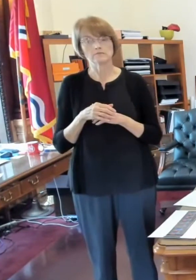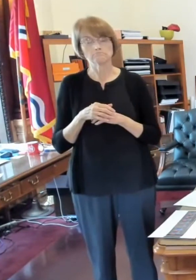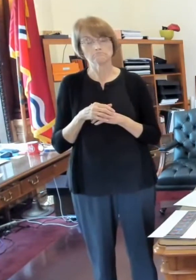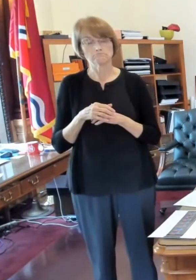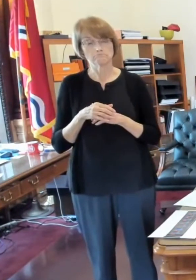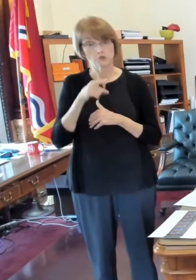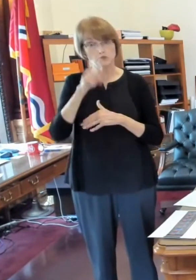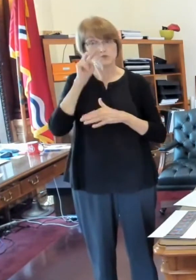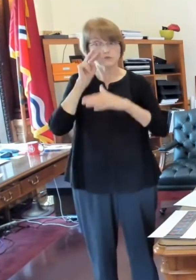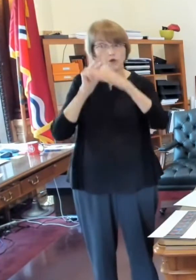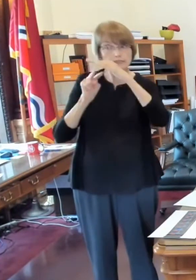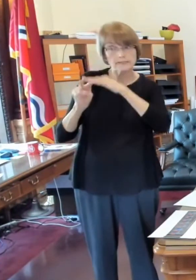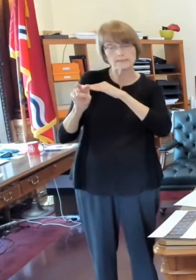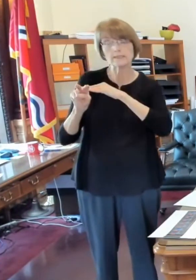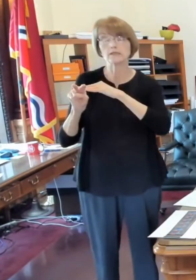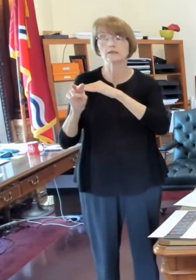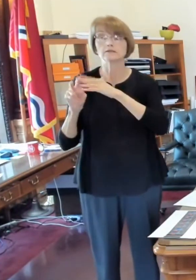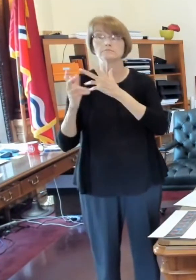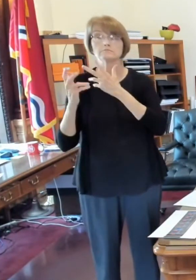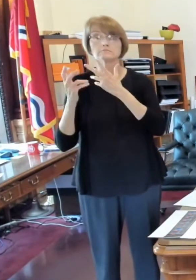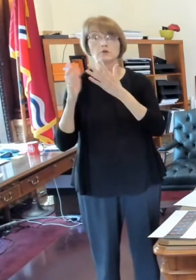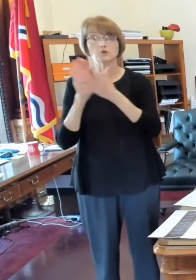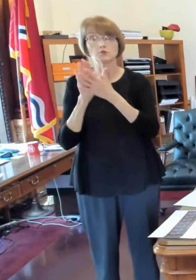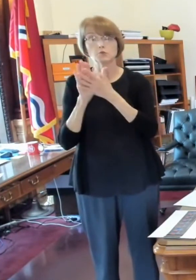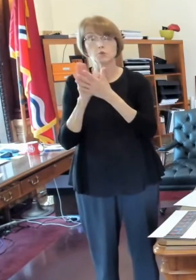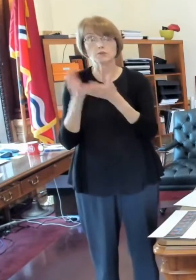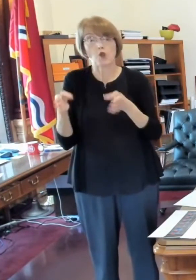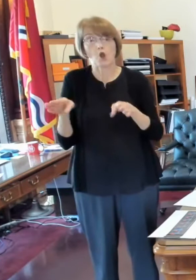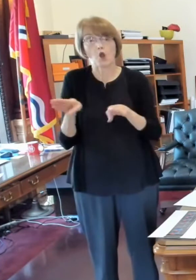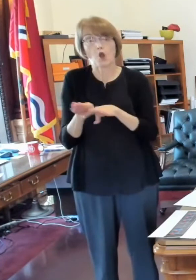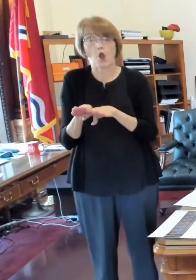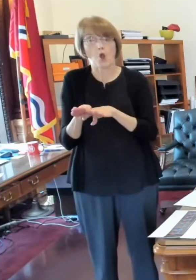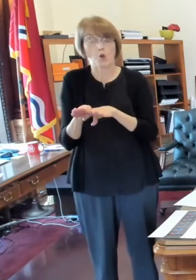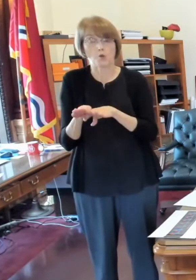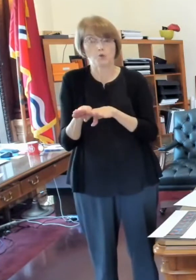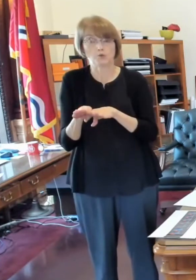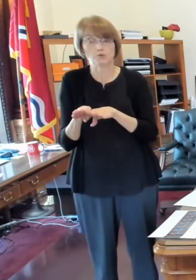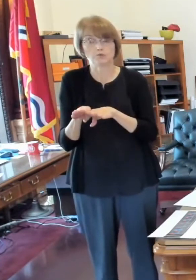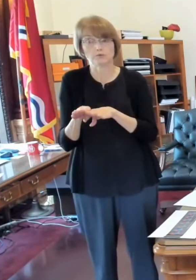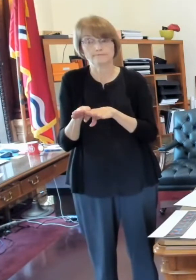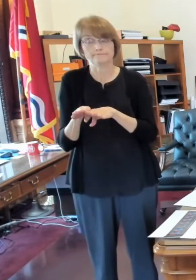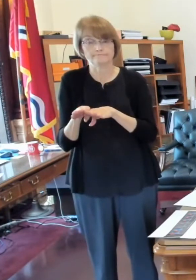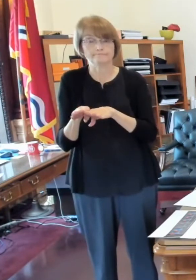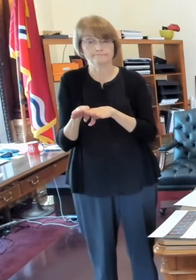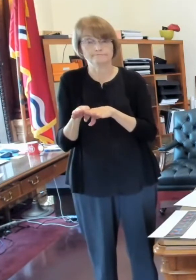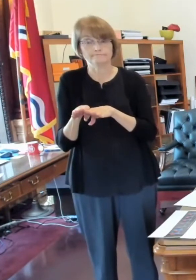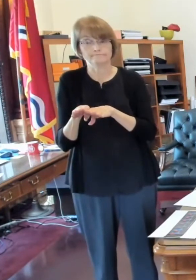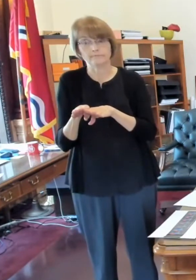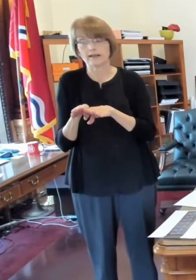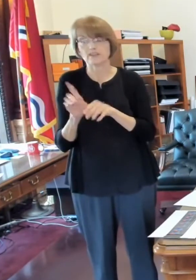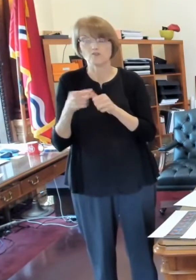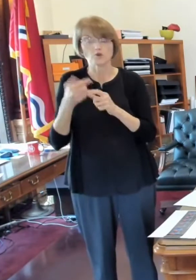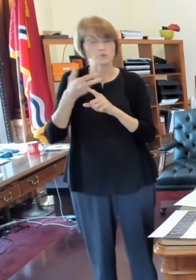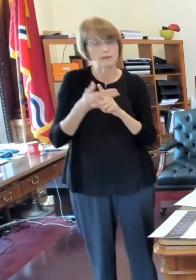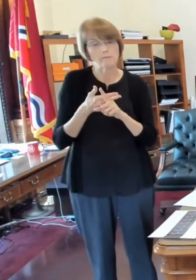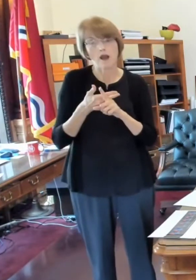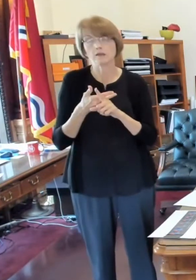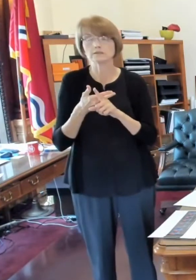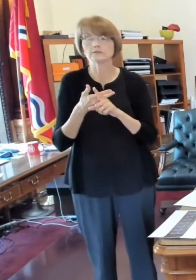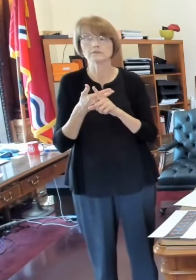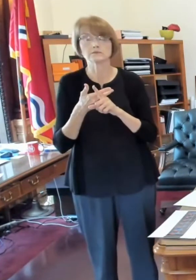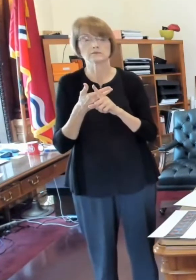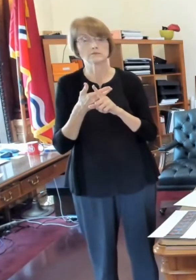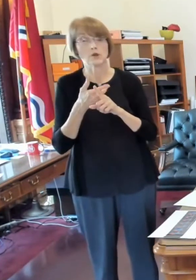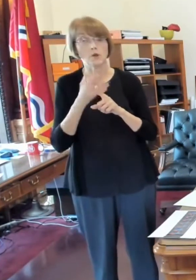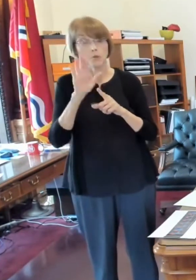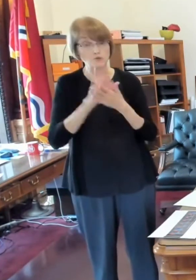foresee a closure of schools, at least in the first quarter of the school year, or just virtual.